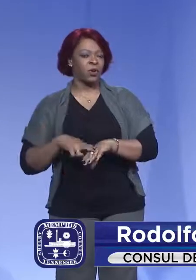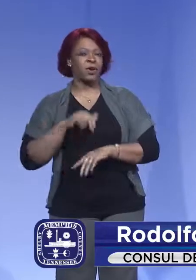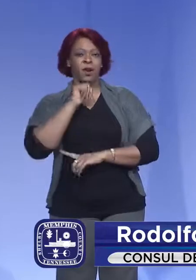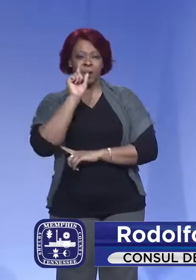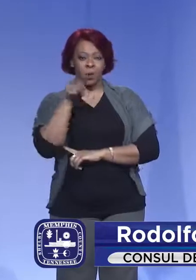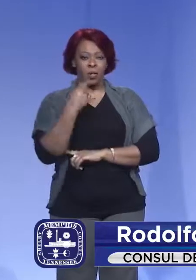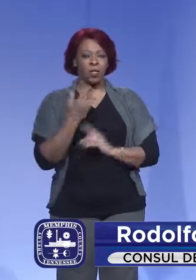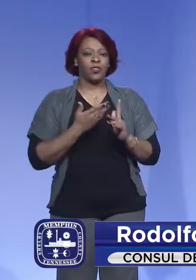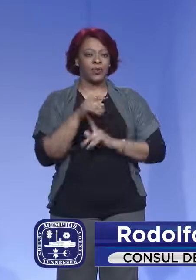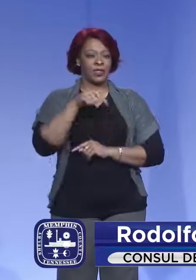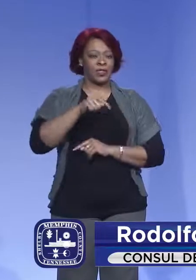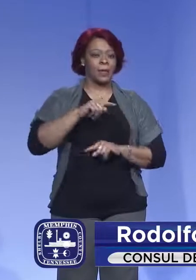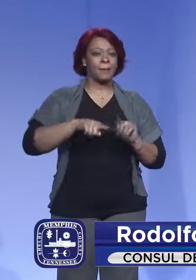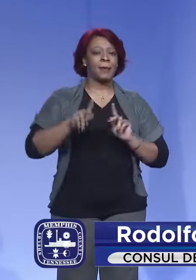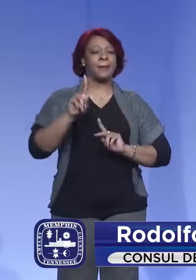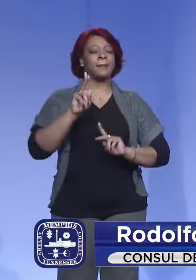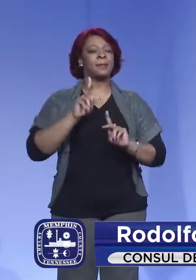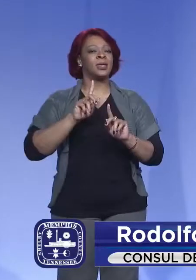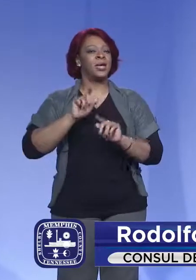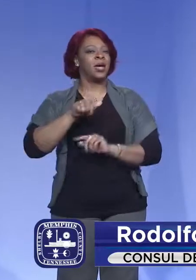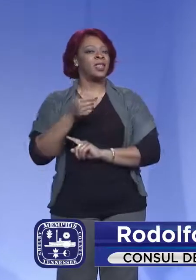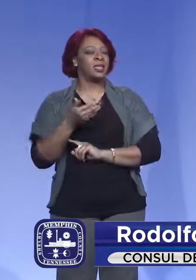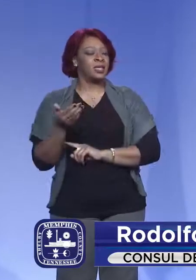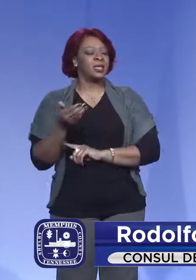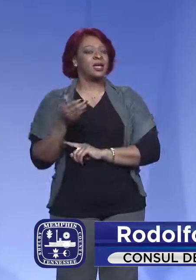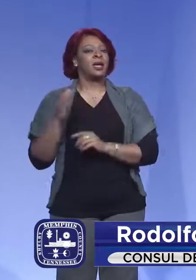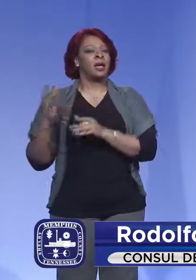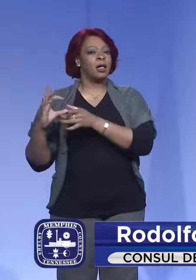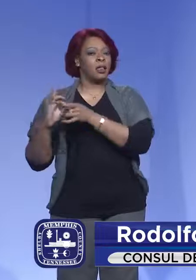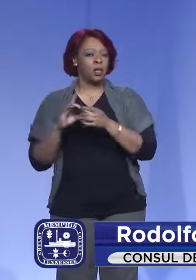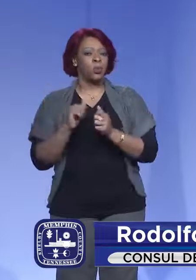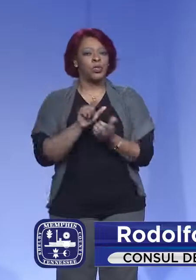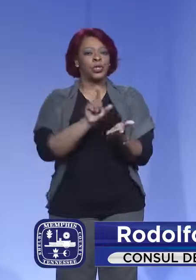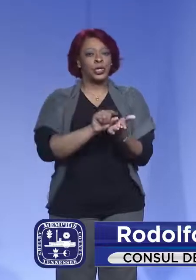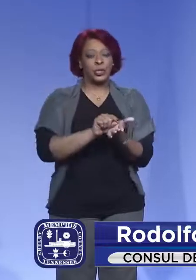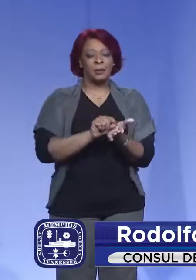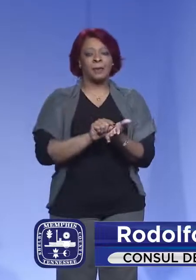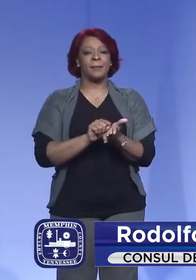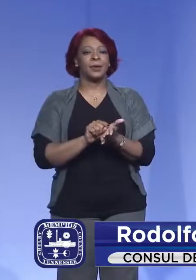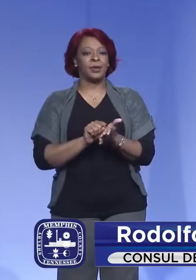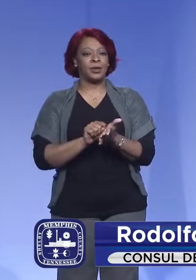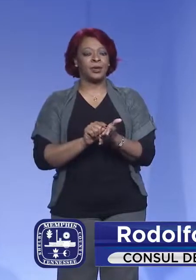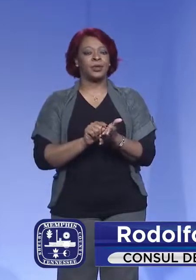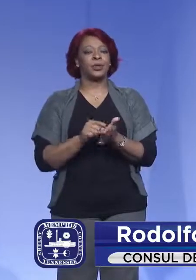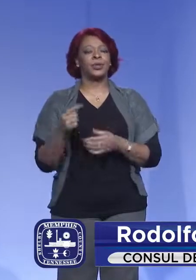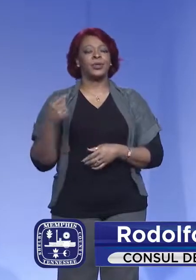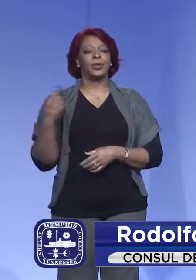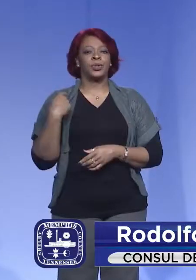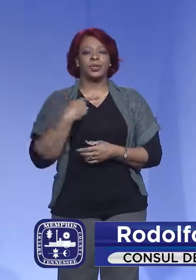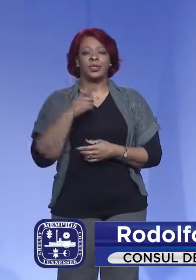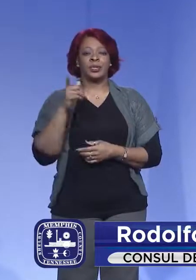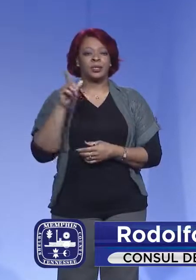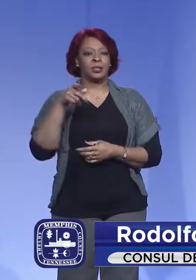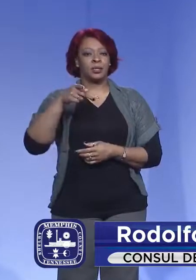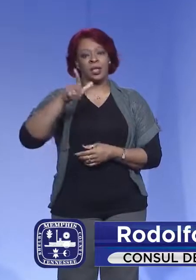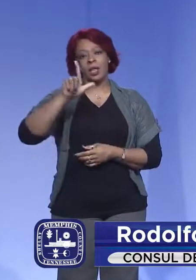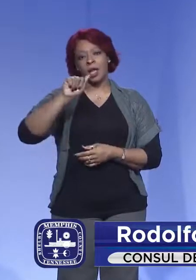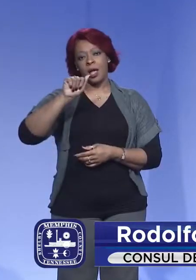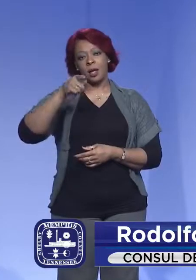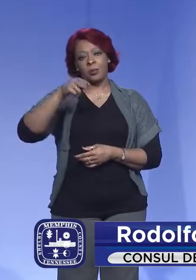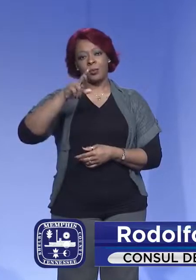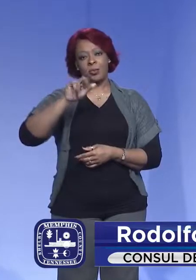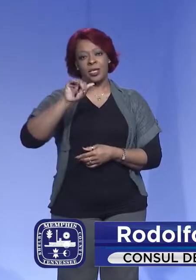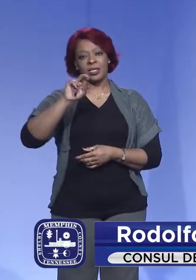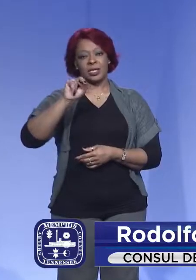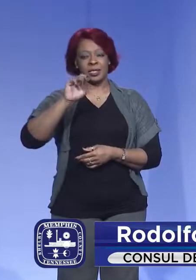only through this particular means, but along with the newspapers, with the La Prensa Latina, who is a very